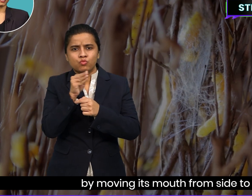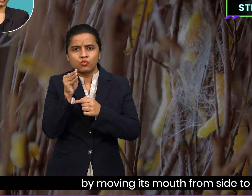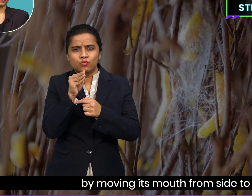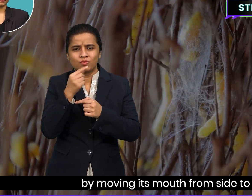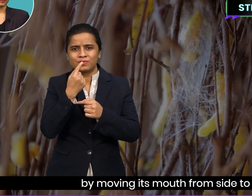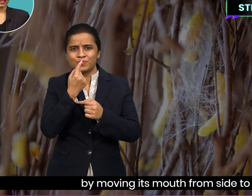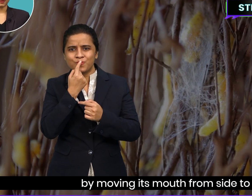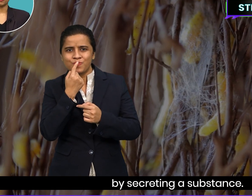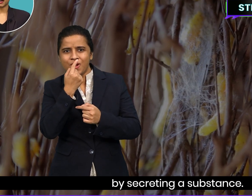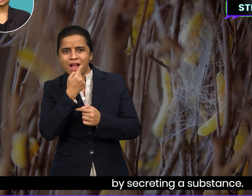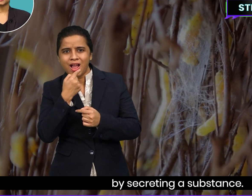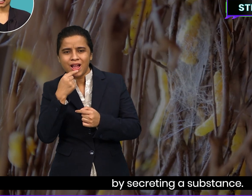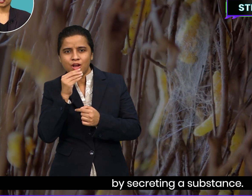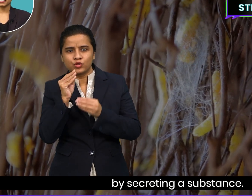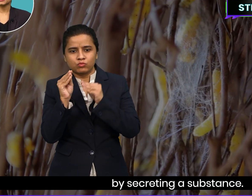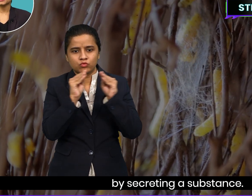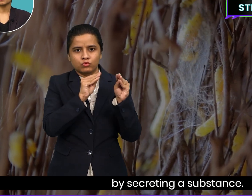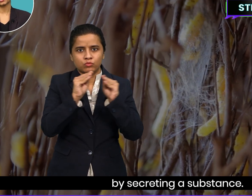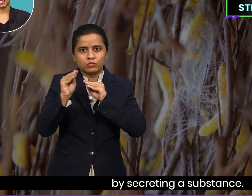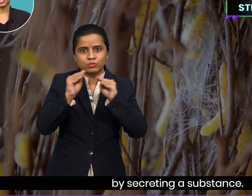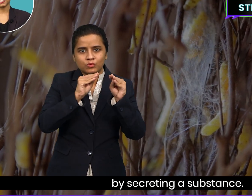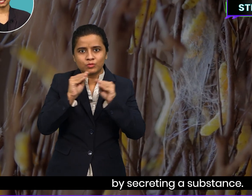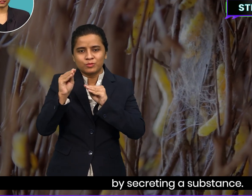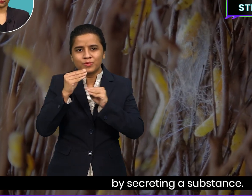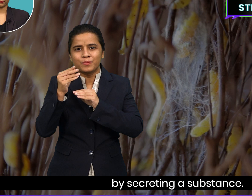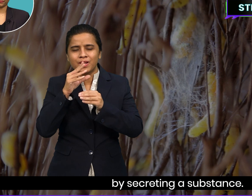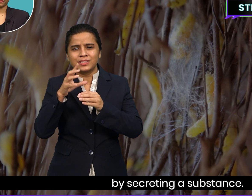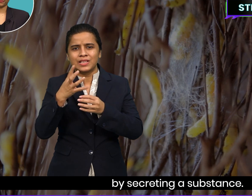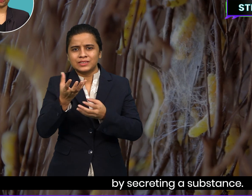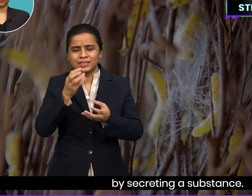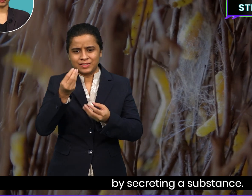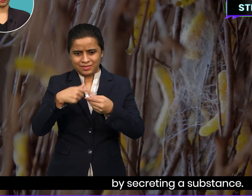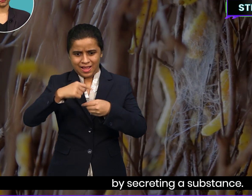to side by secreting a substance.